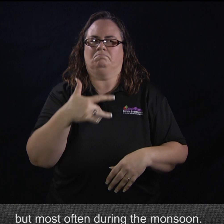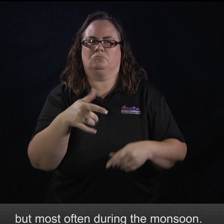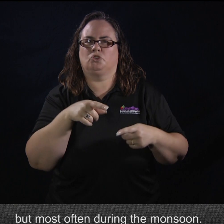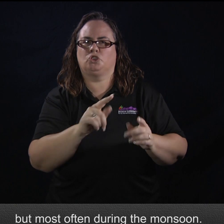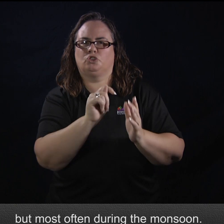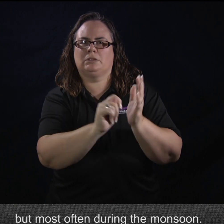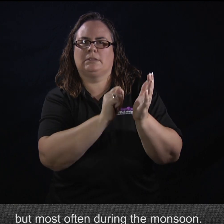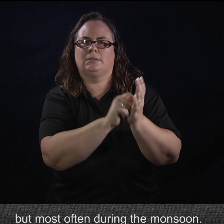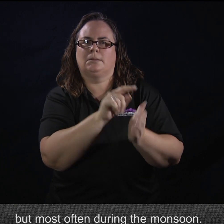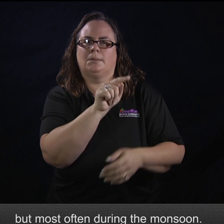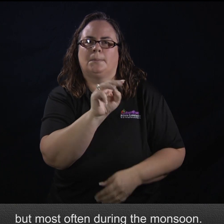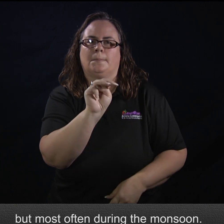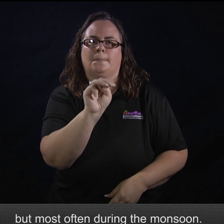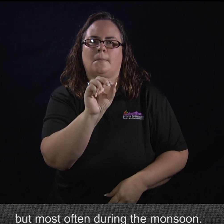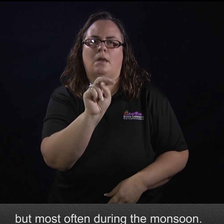but most often during the monsoon.